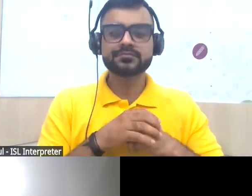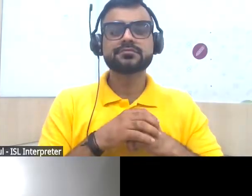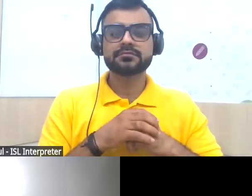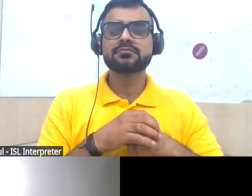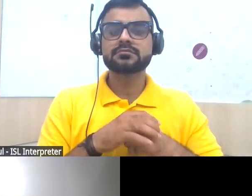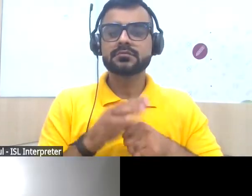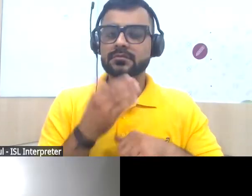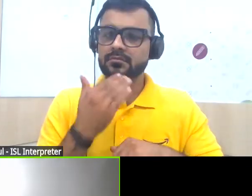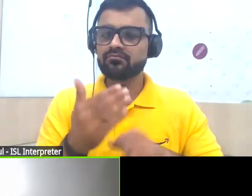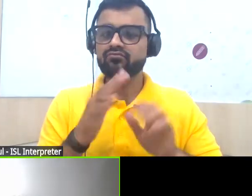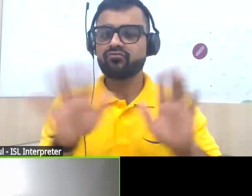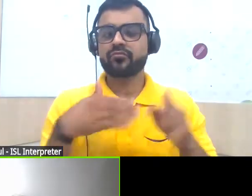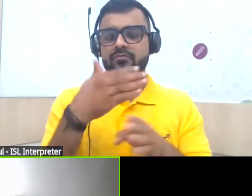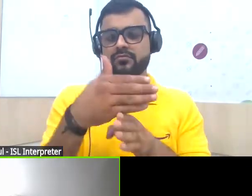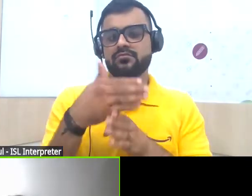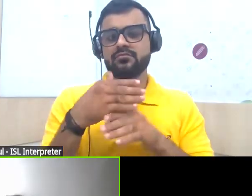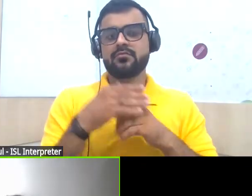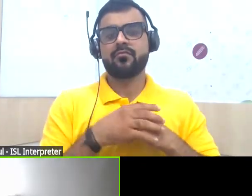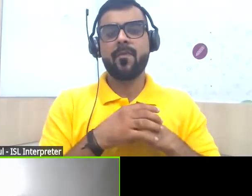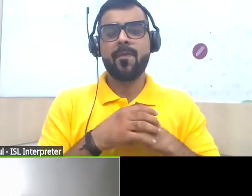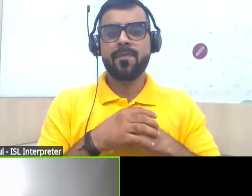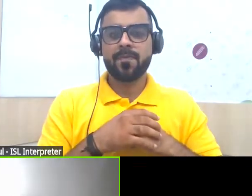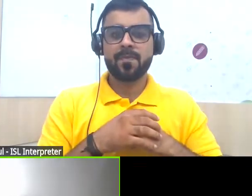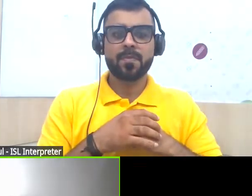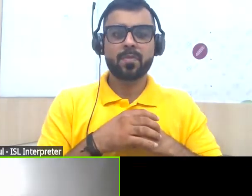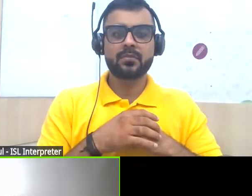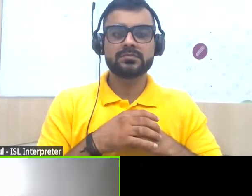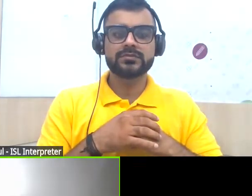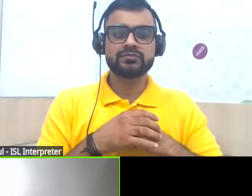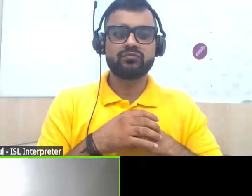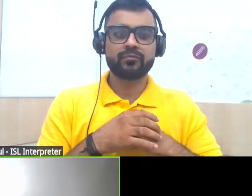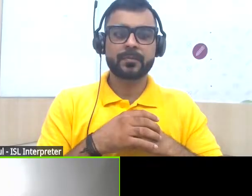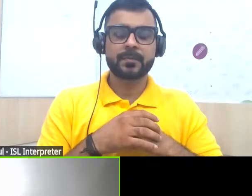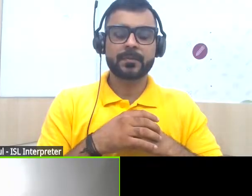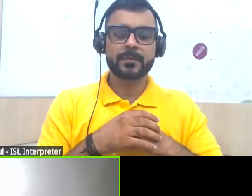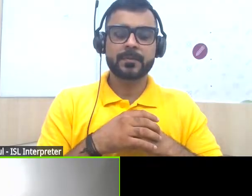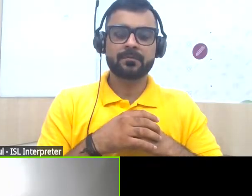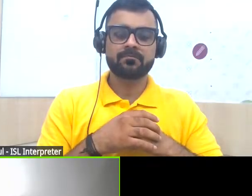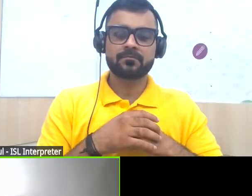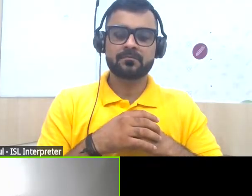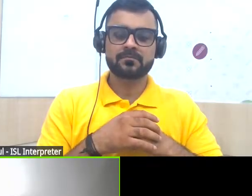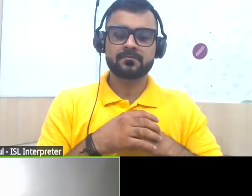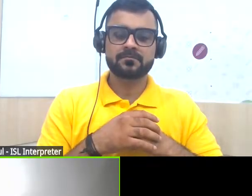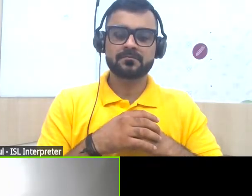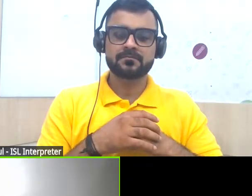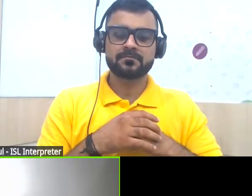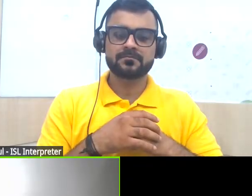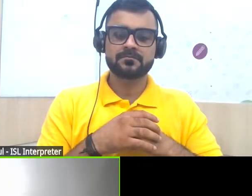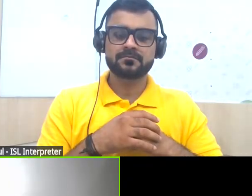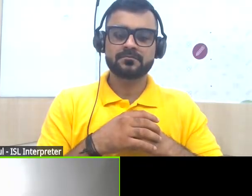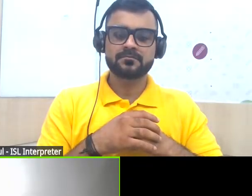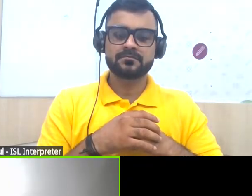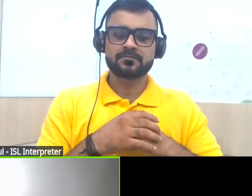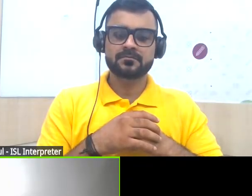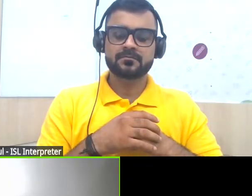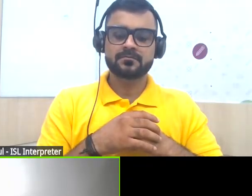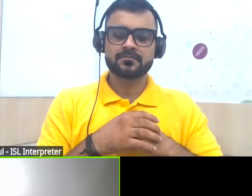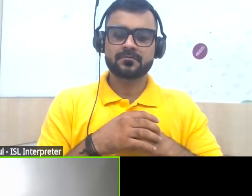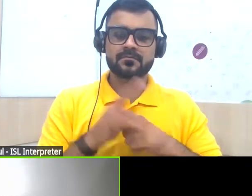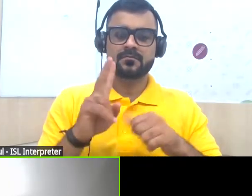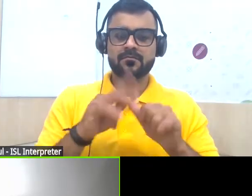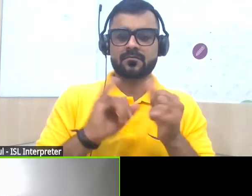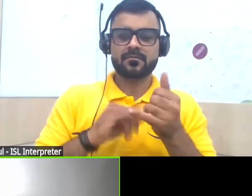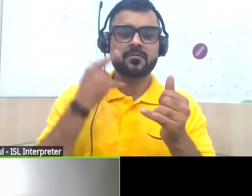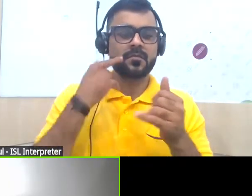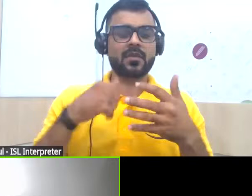definitely thank you for sharing that. So, I think Vasu has